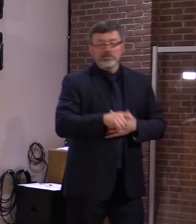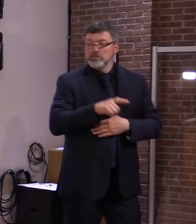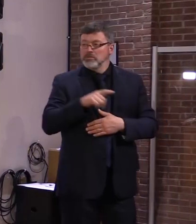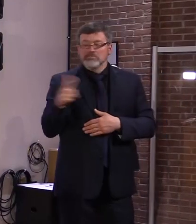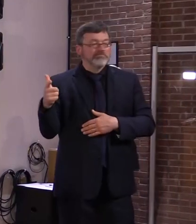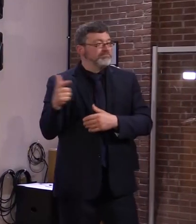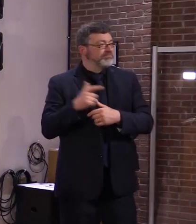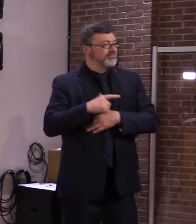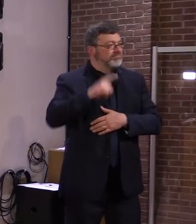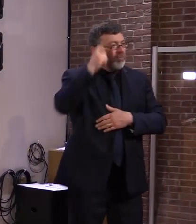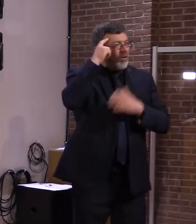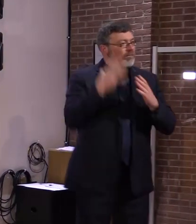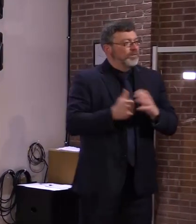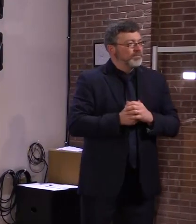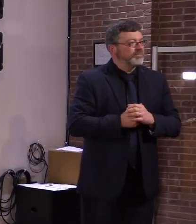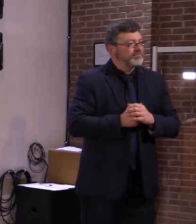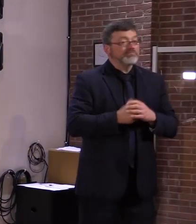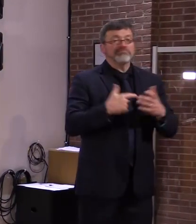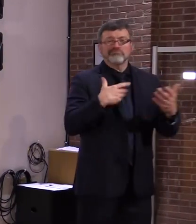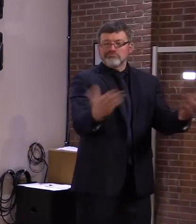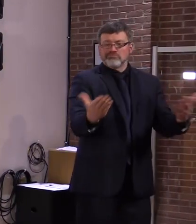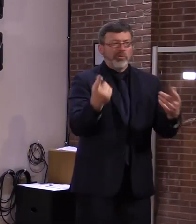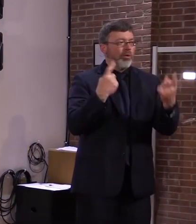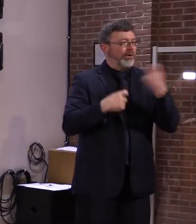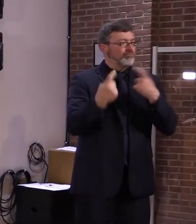We'll now open it up to questions.